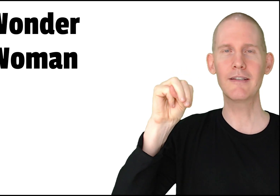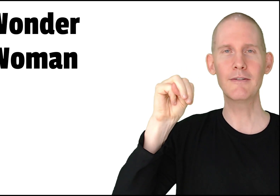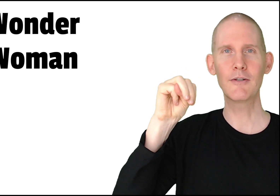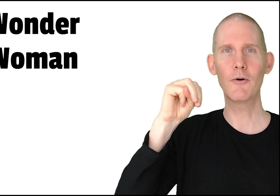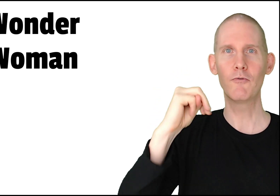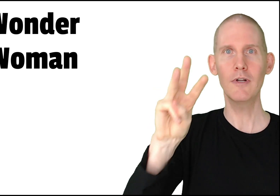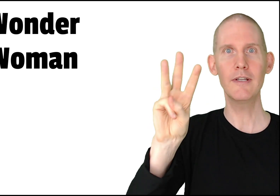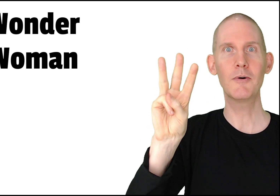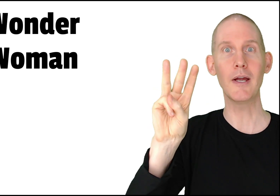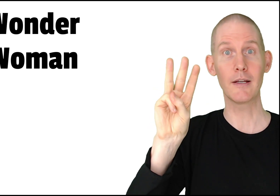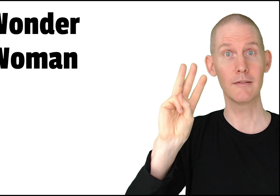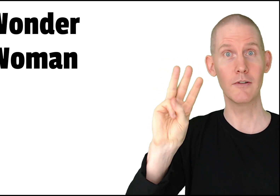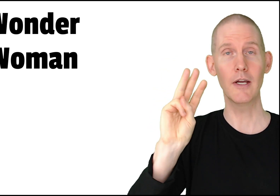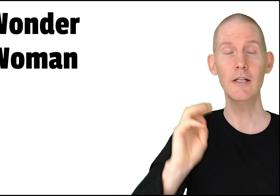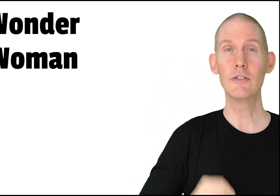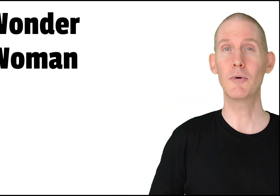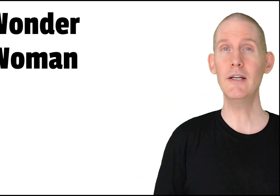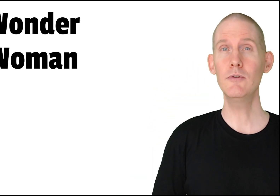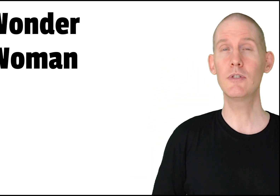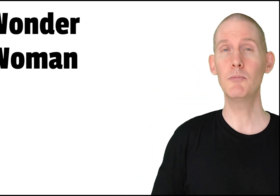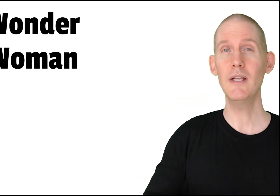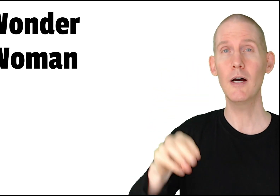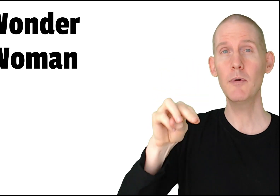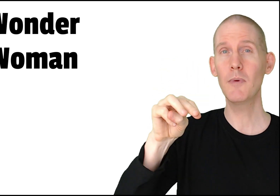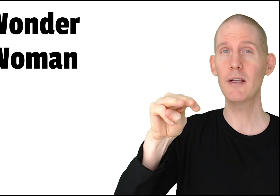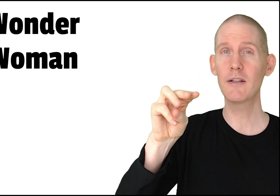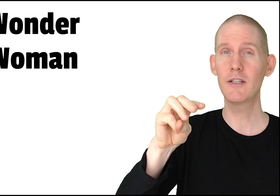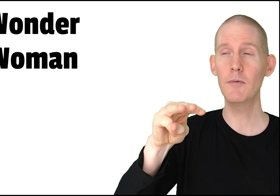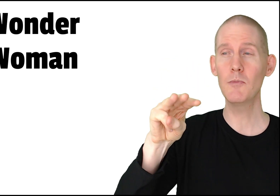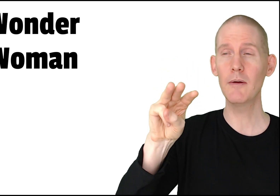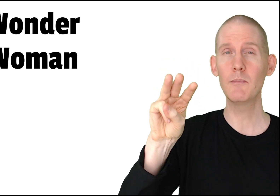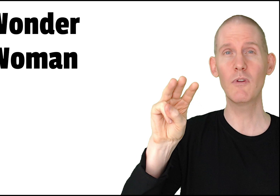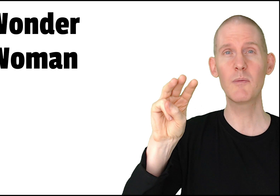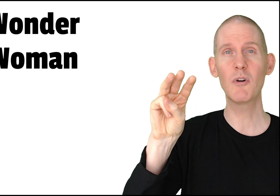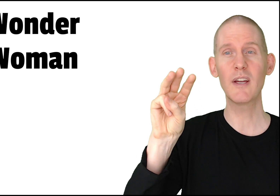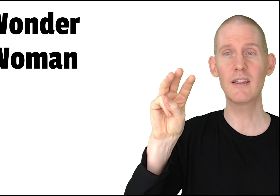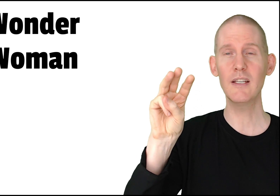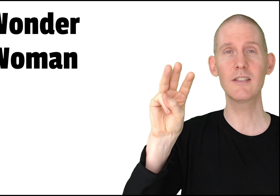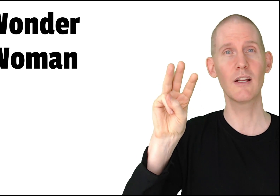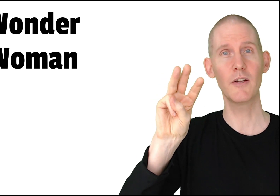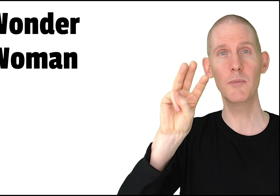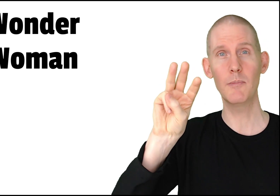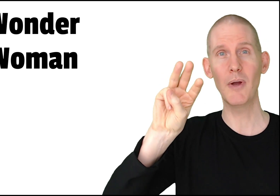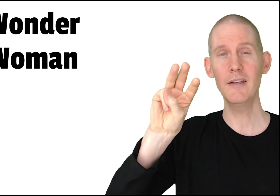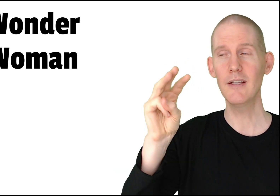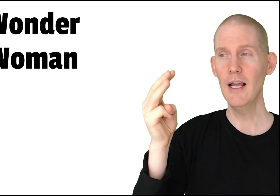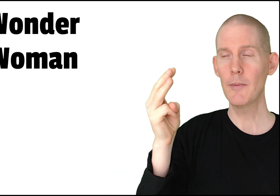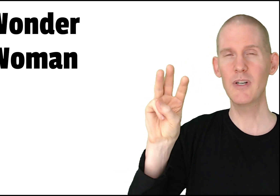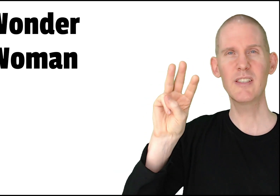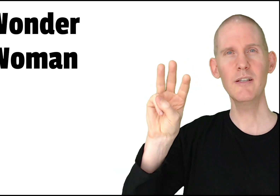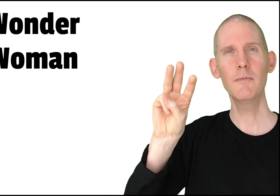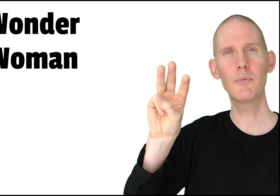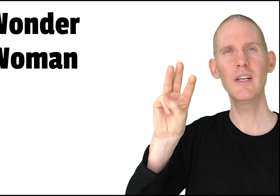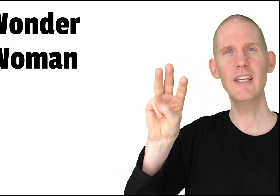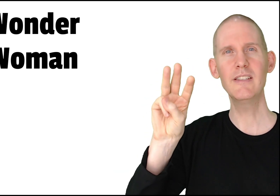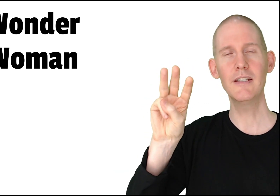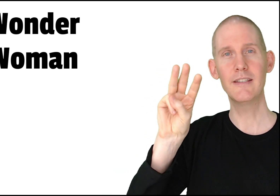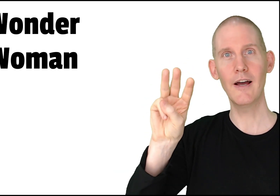to go really quick, right? So as you speed up, the W might look more like this, a little bit bent, but it's still pretty easy to tell that